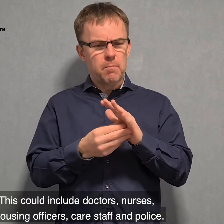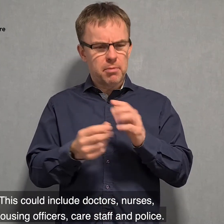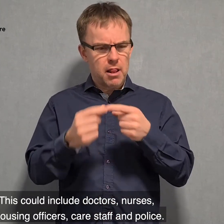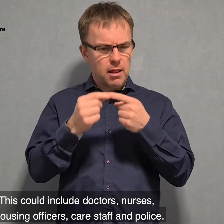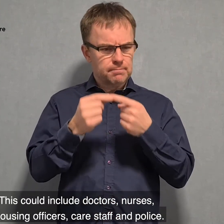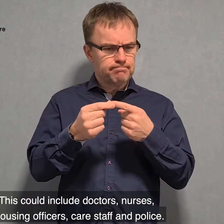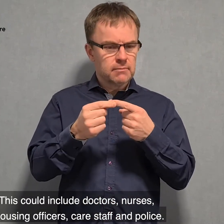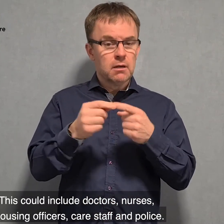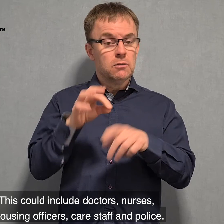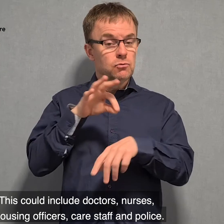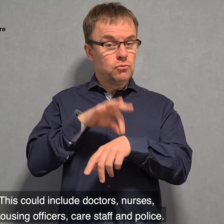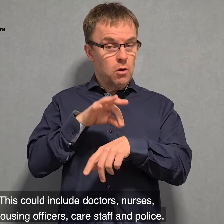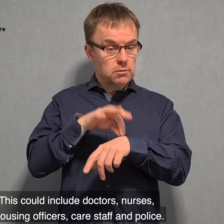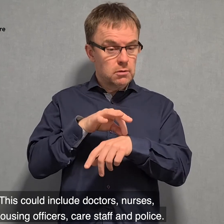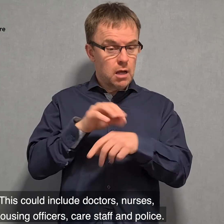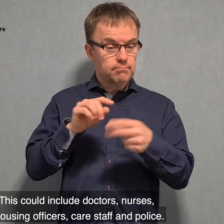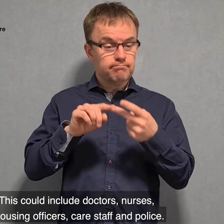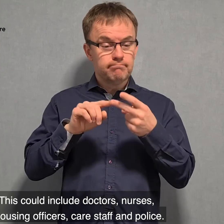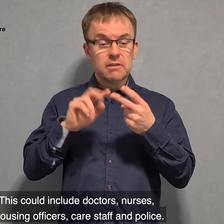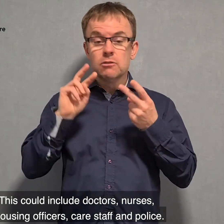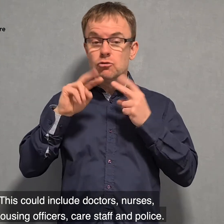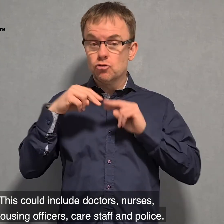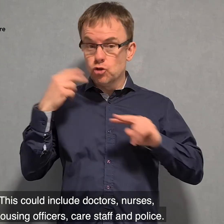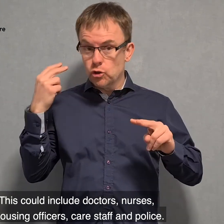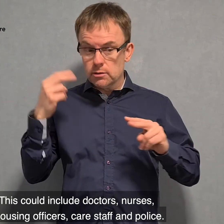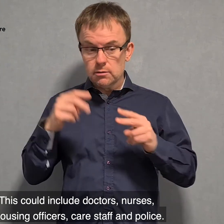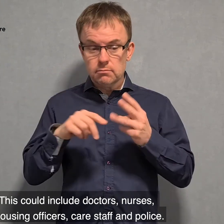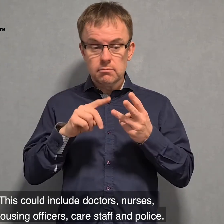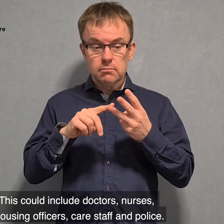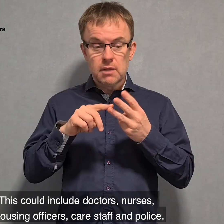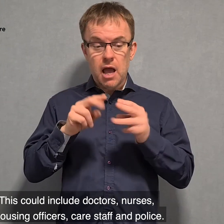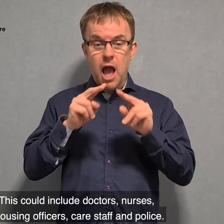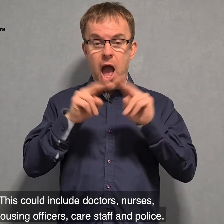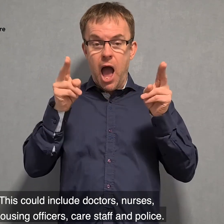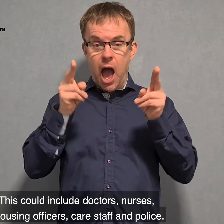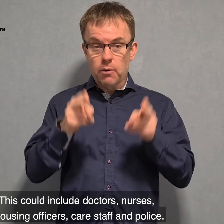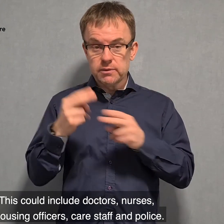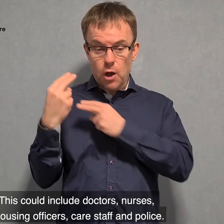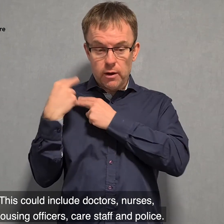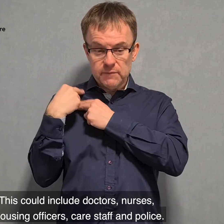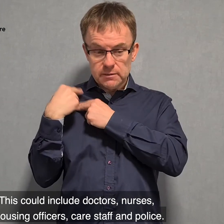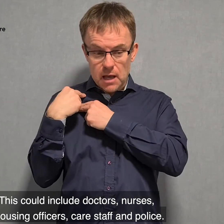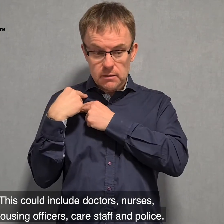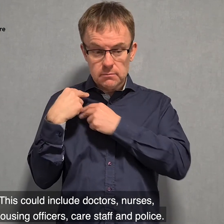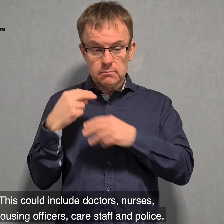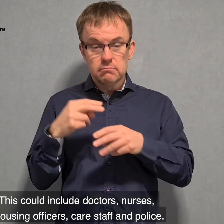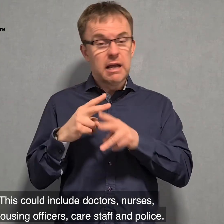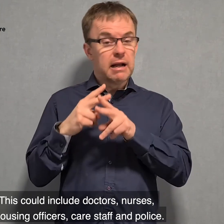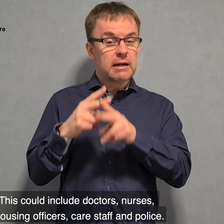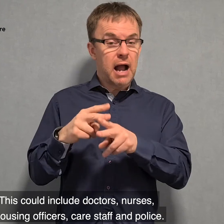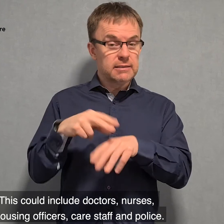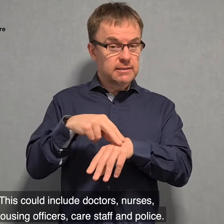This could include doctors, nurses, housing officers, care